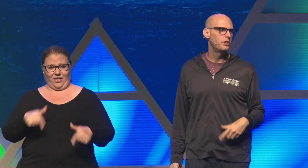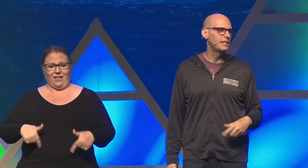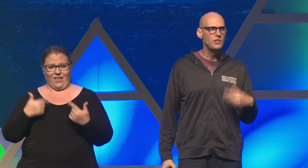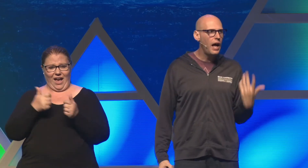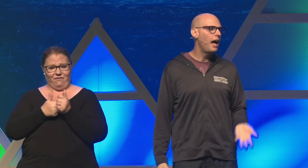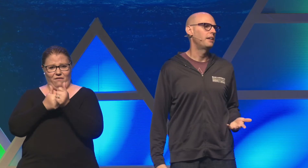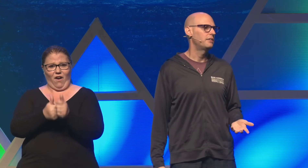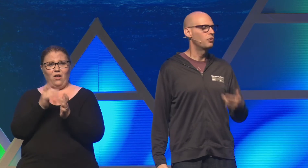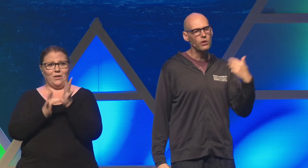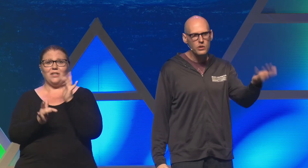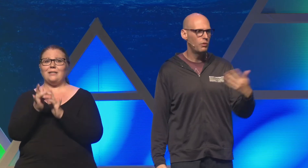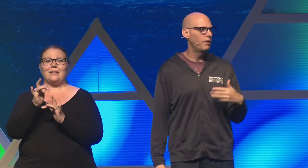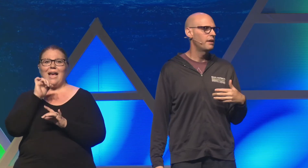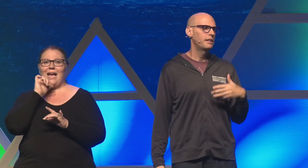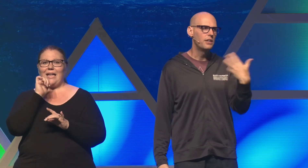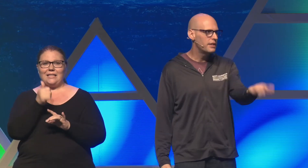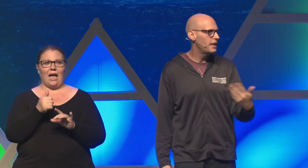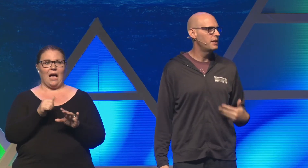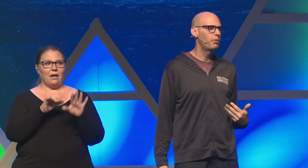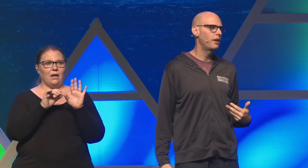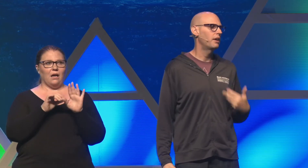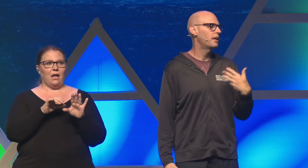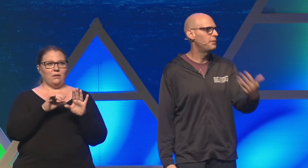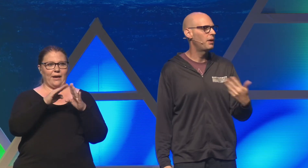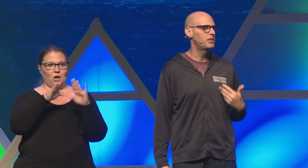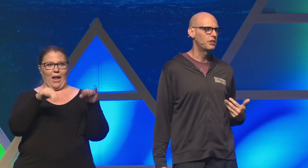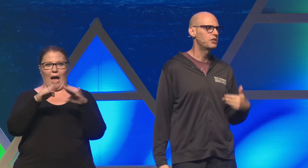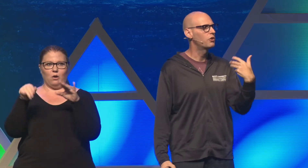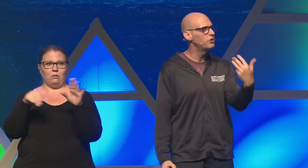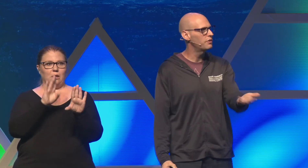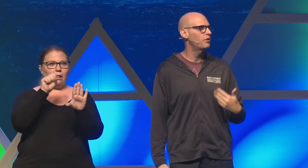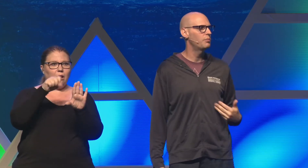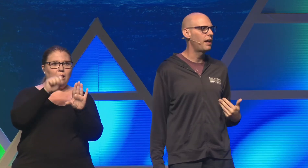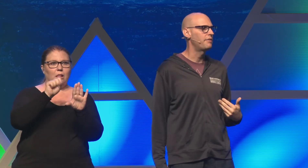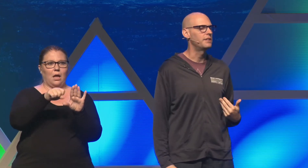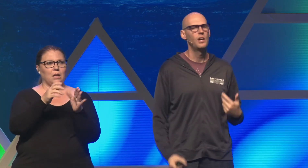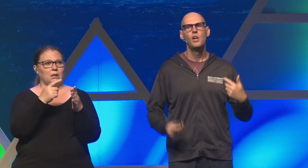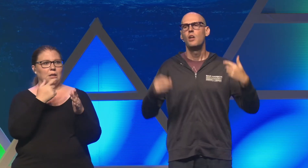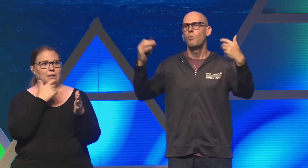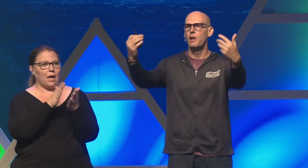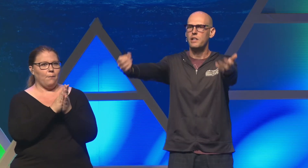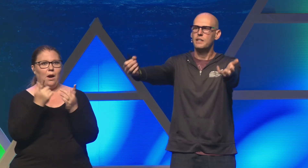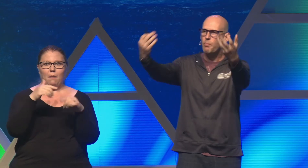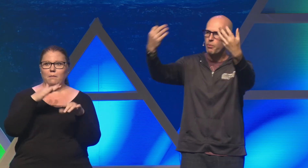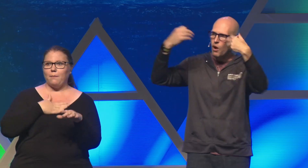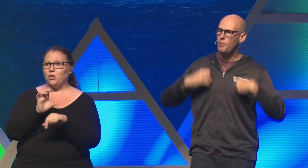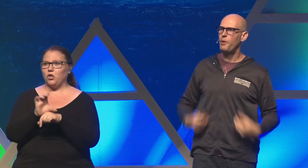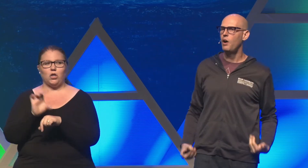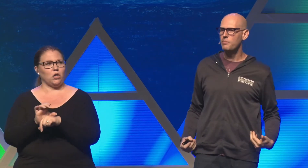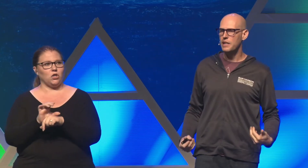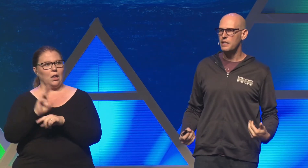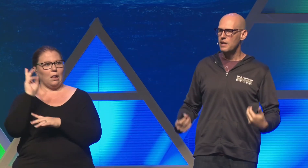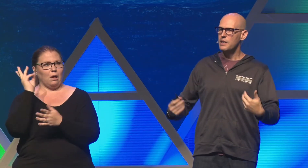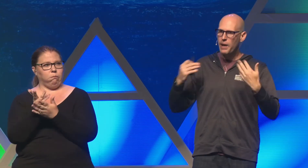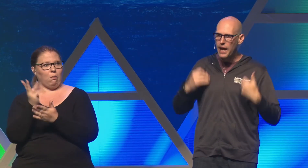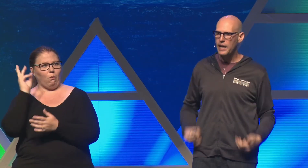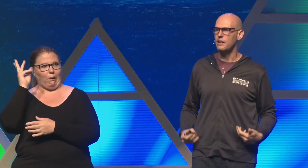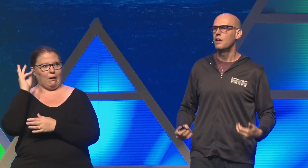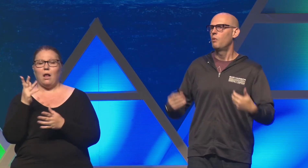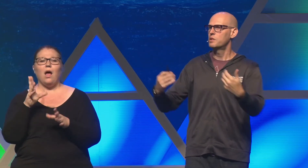called to is not door to door, get you to say the prayer, come to my church. The cruciform life is what is brought upon me